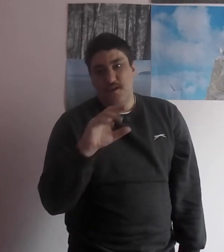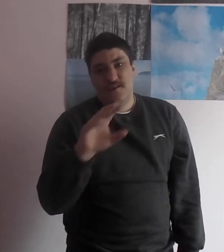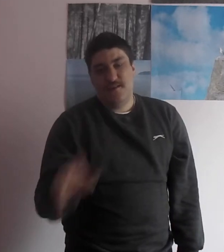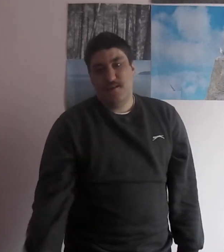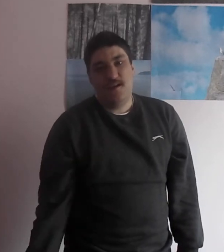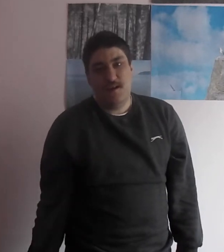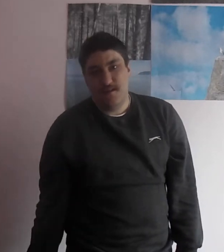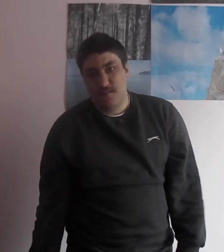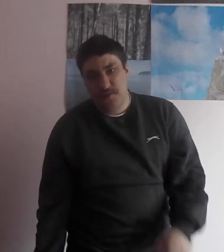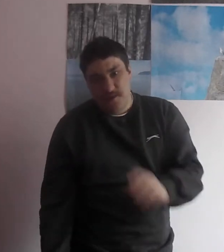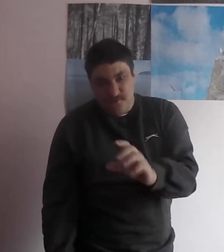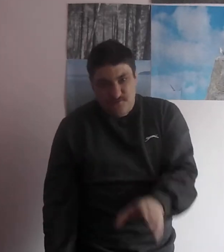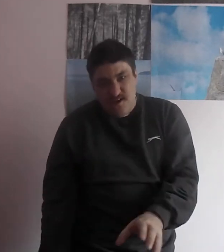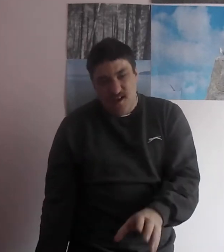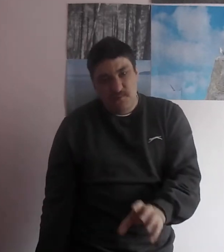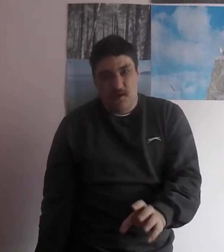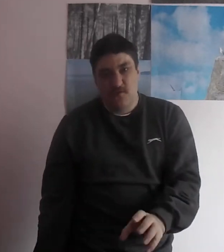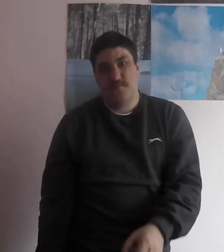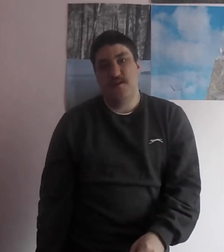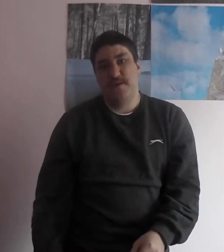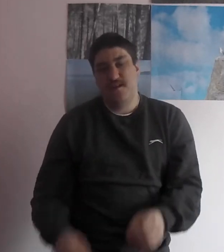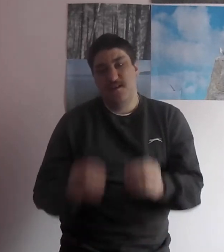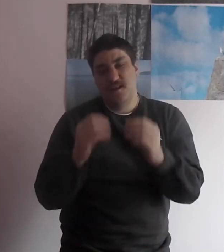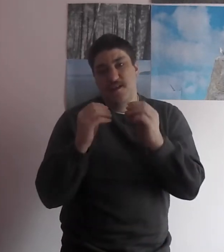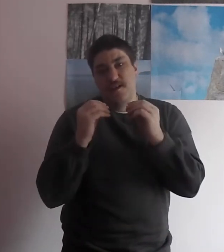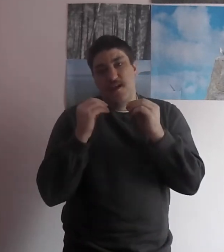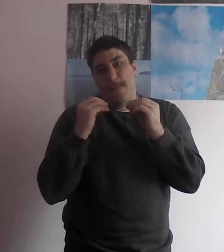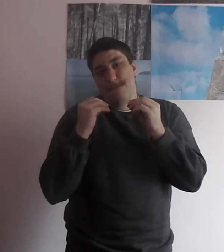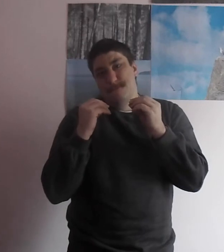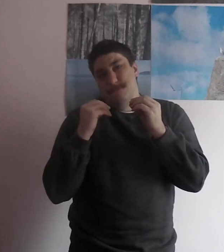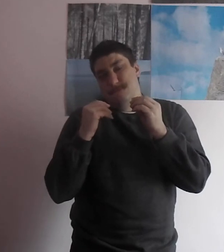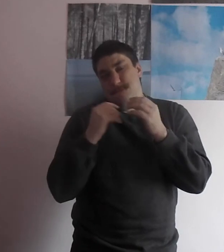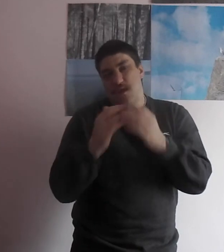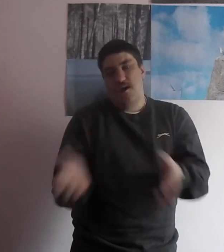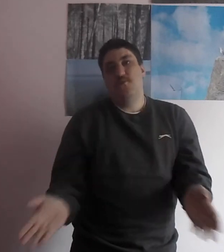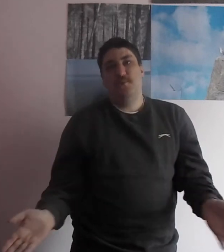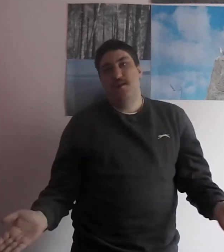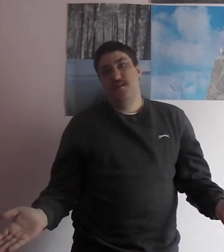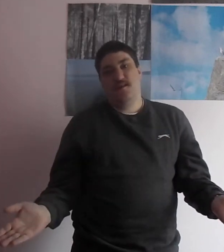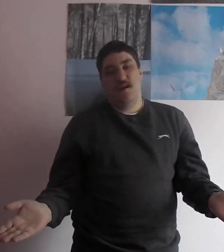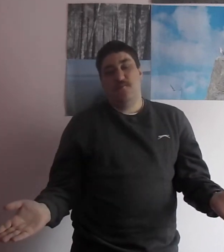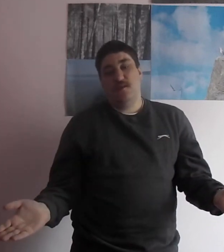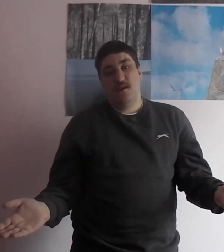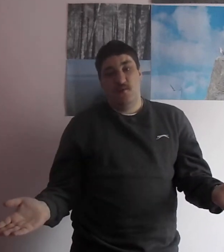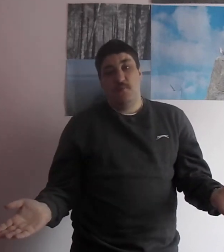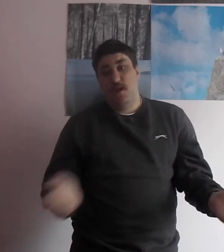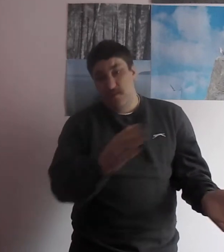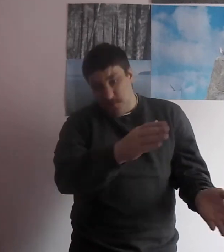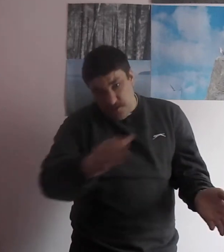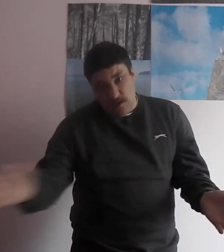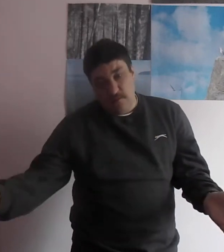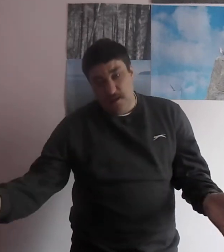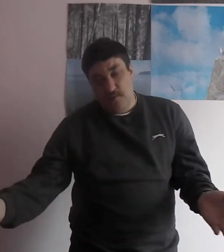It's something that really bothers me, because I will play these games and I will play them until they're